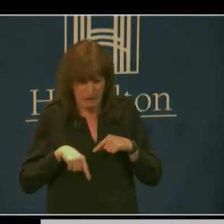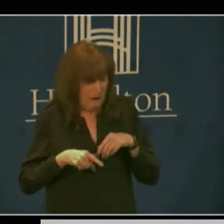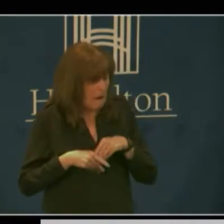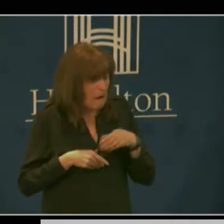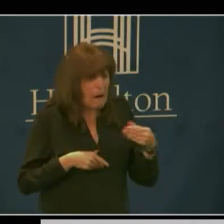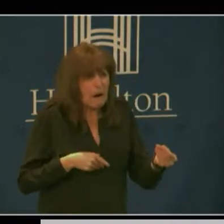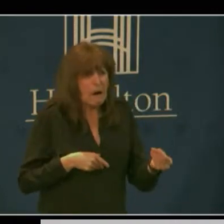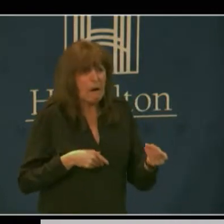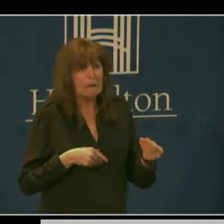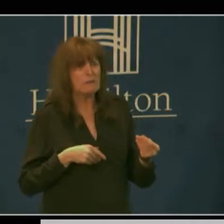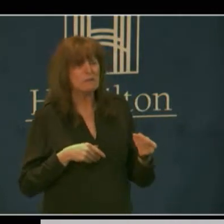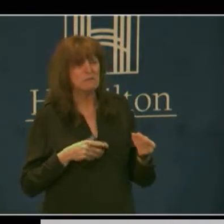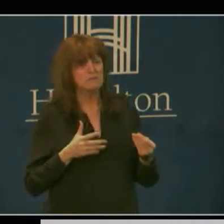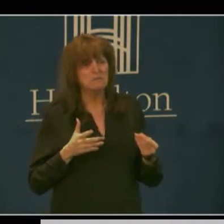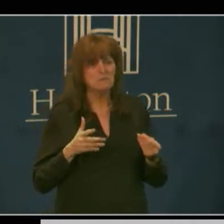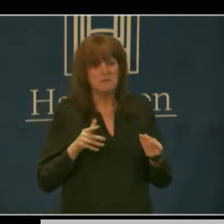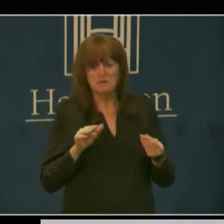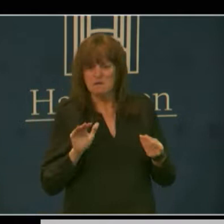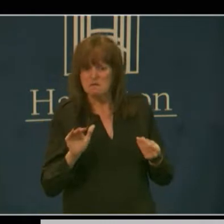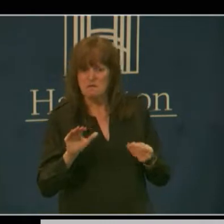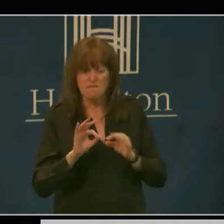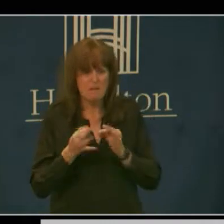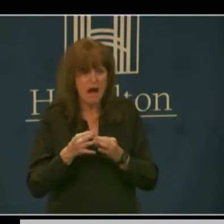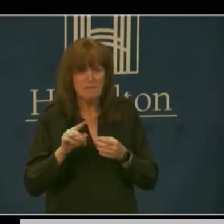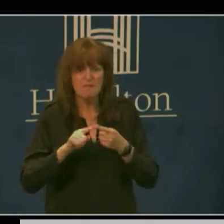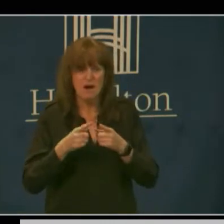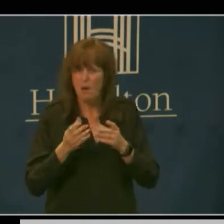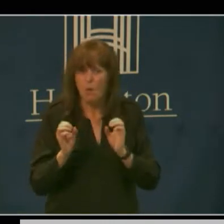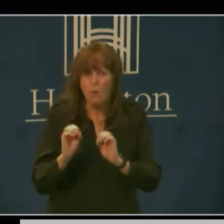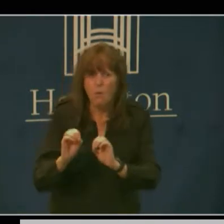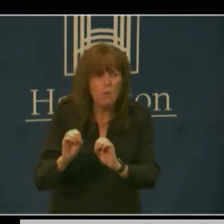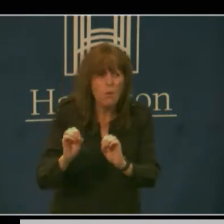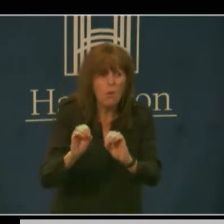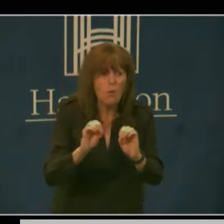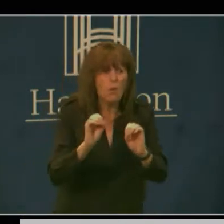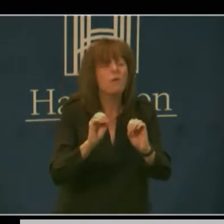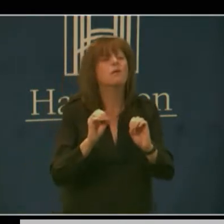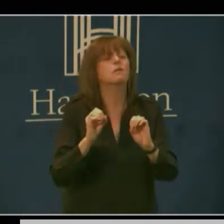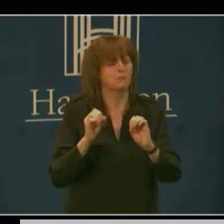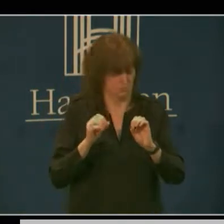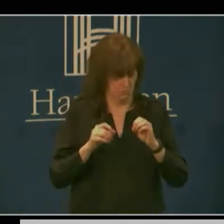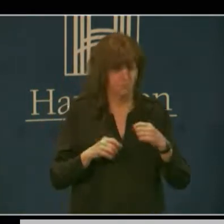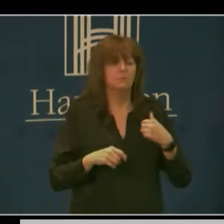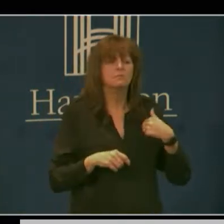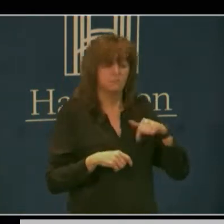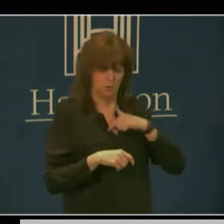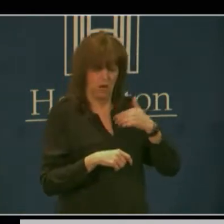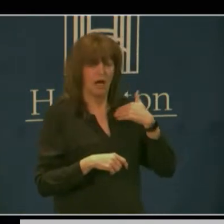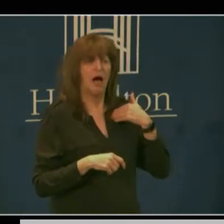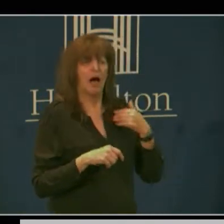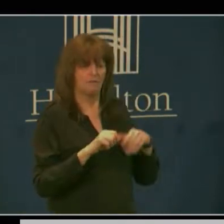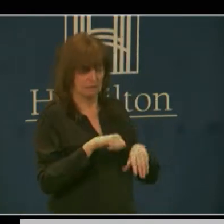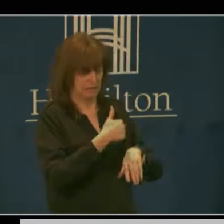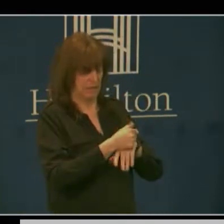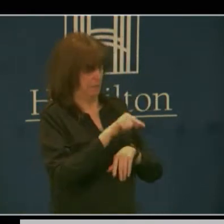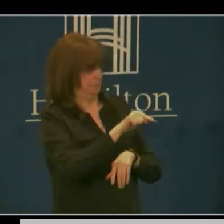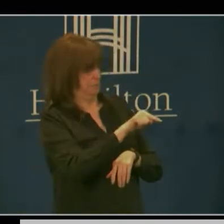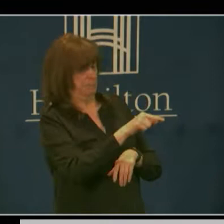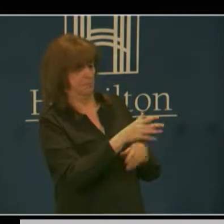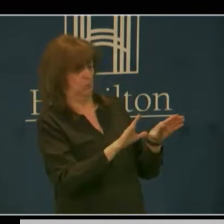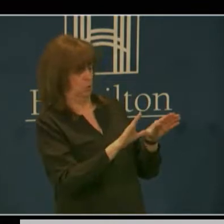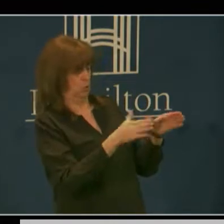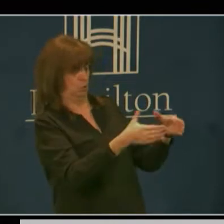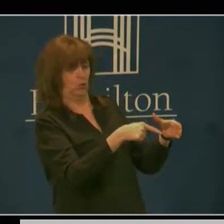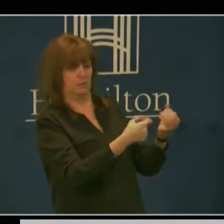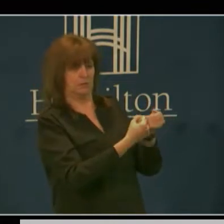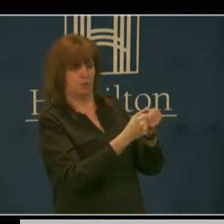have a network of their own family and friends to do that, we have coordinated a support network that will allow the delivery of food,